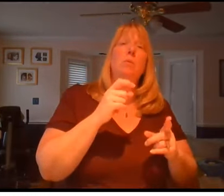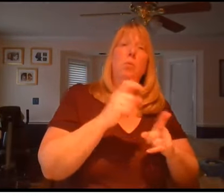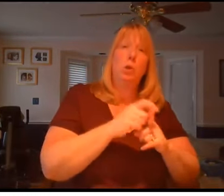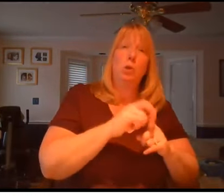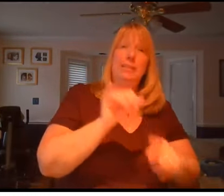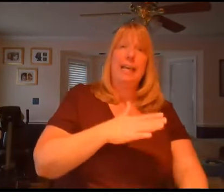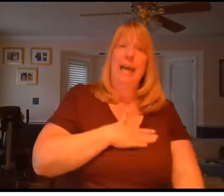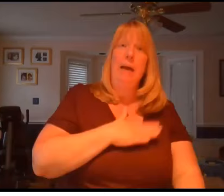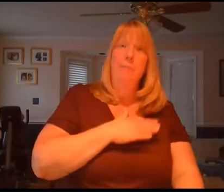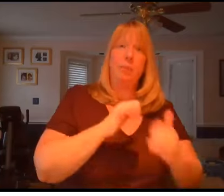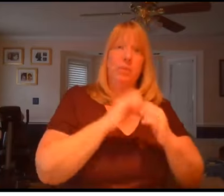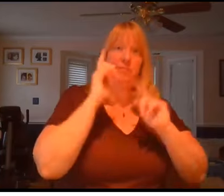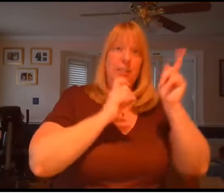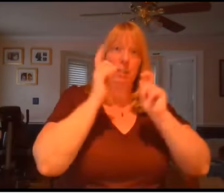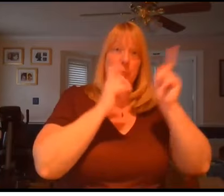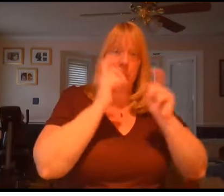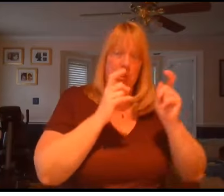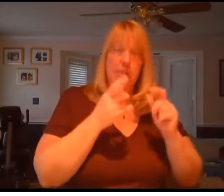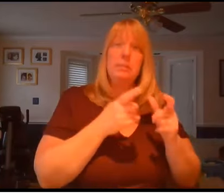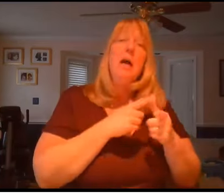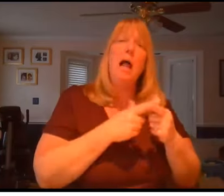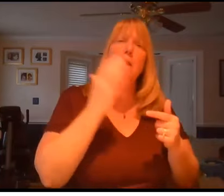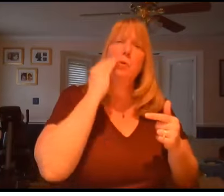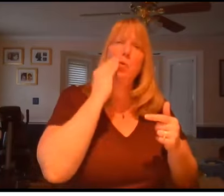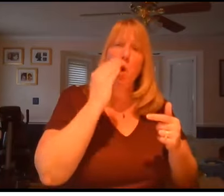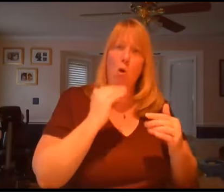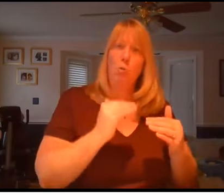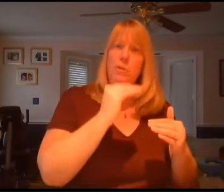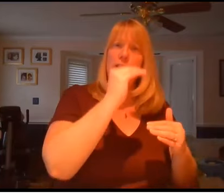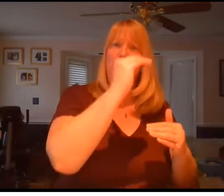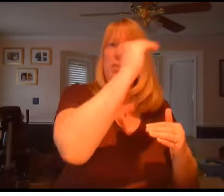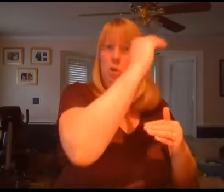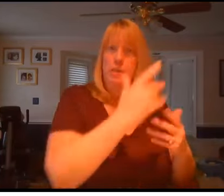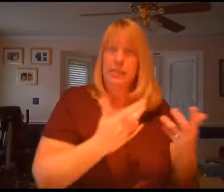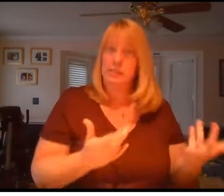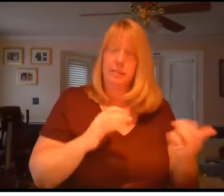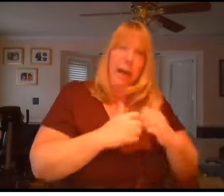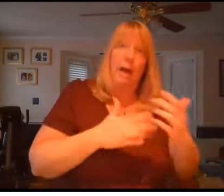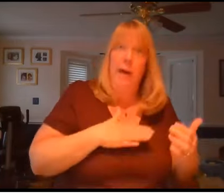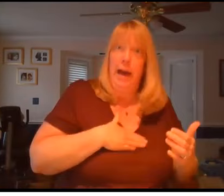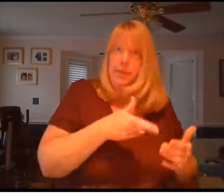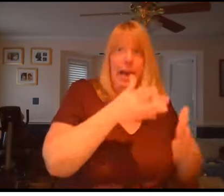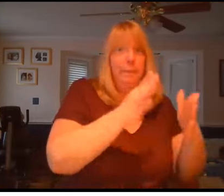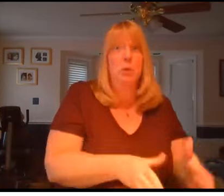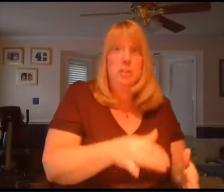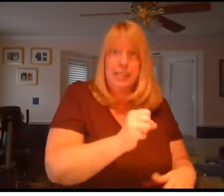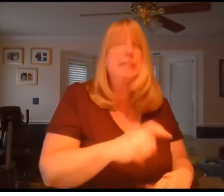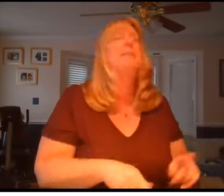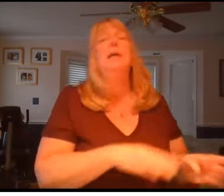modify words like happy with facial expressions. And you'll know like how happy that person